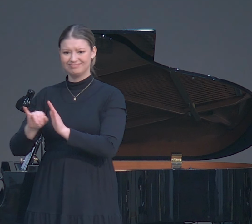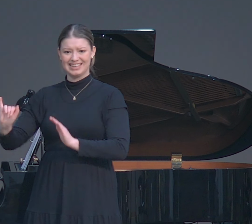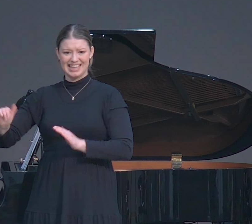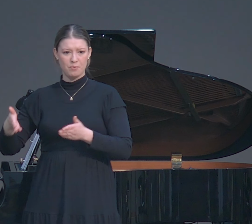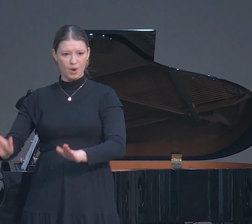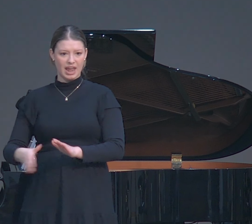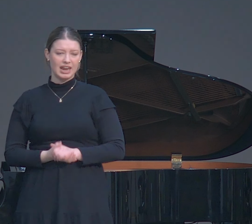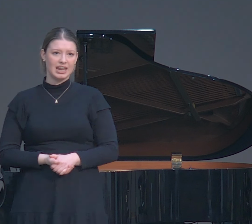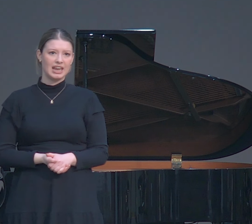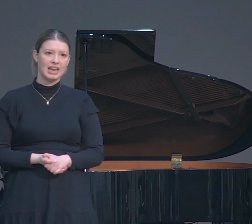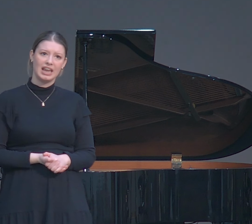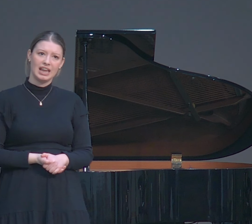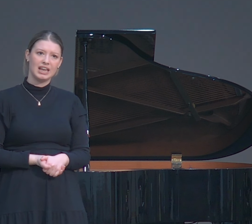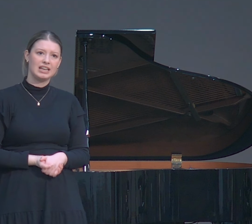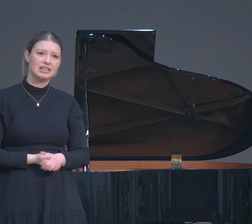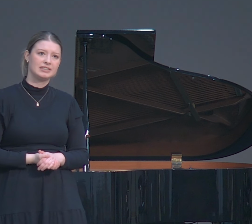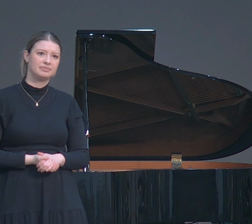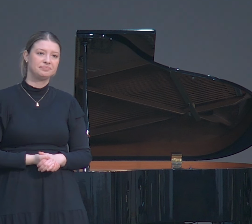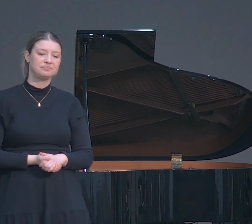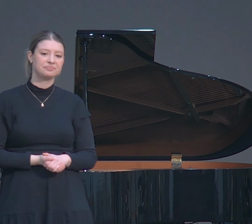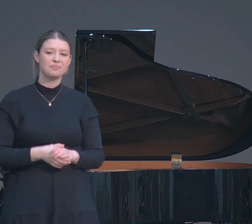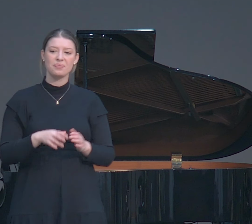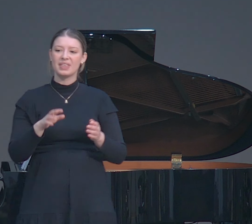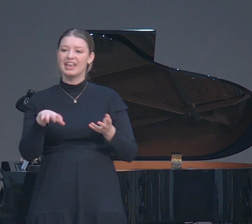final point Jesus makes here in our text is a reality check.